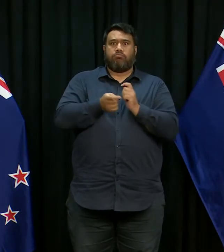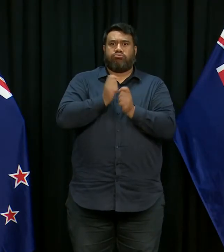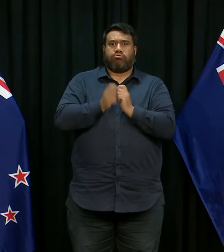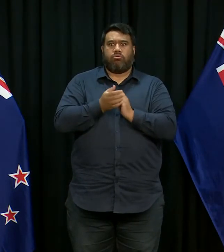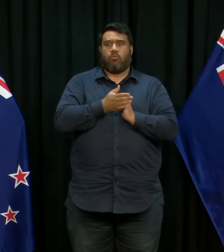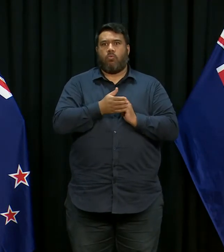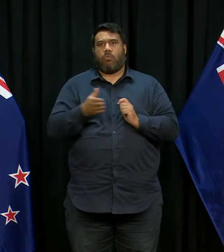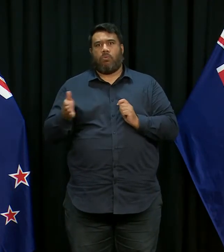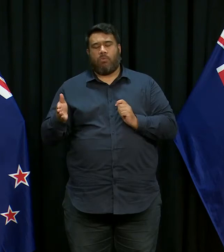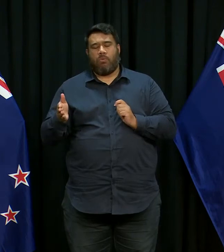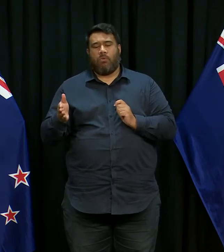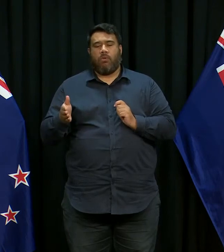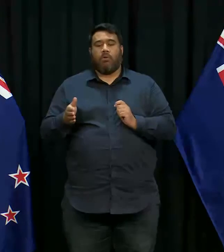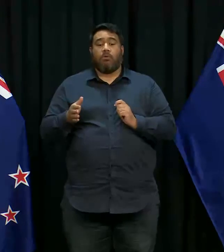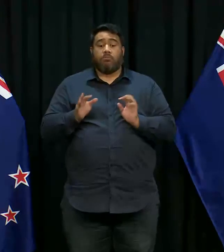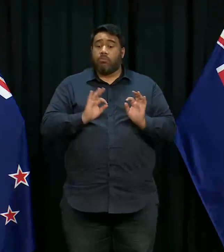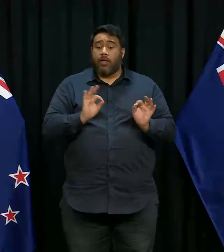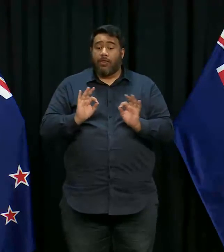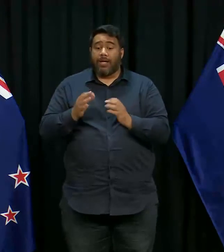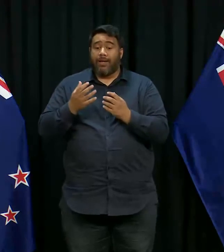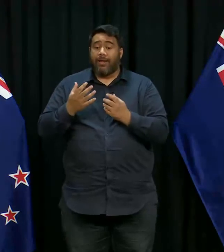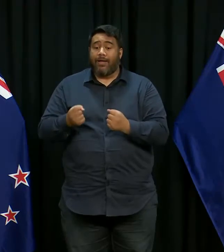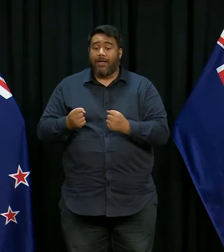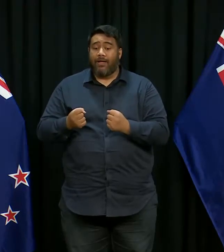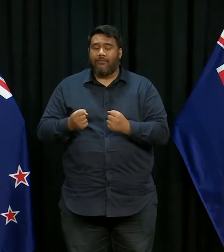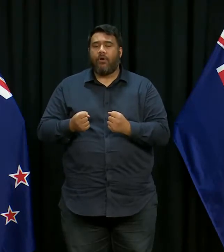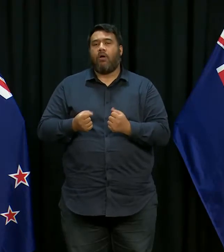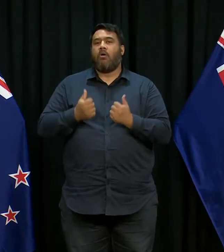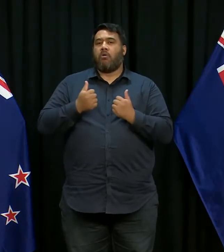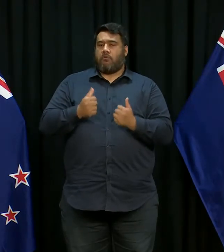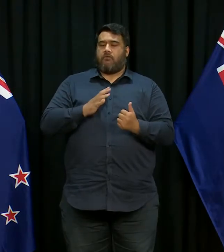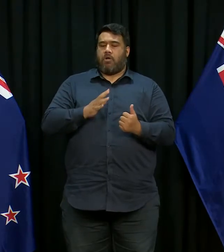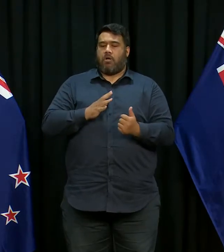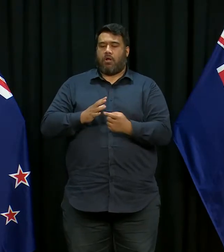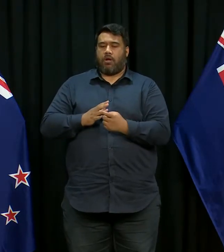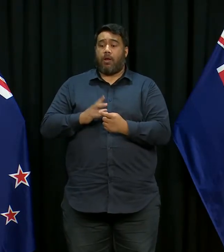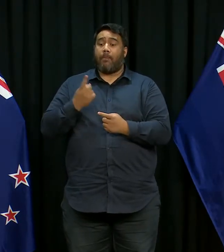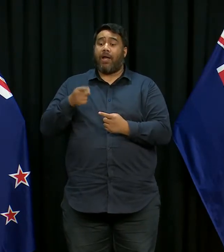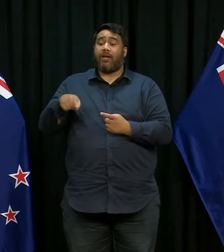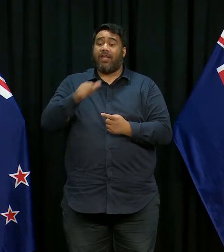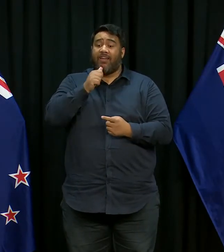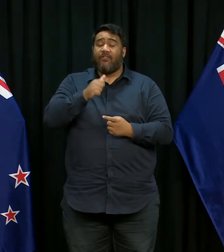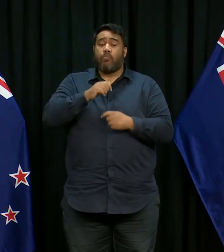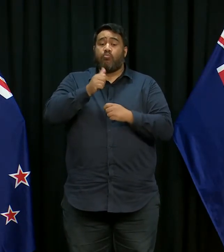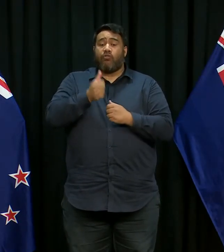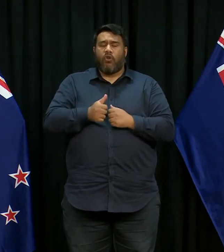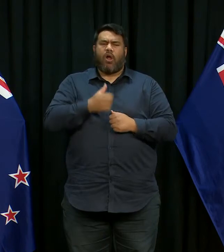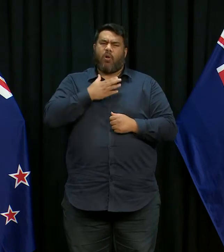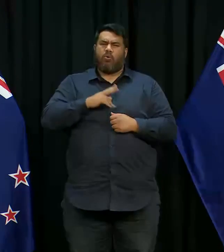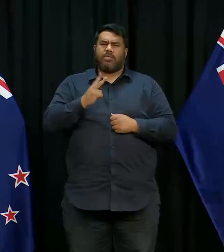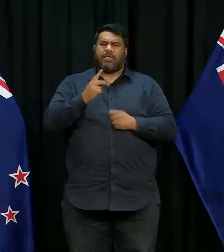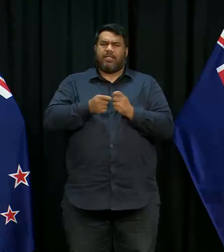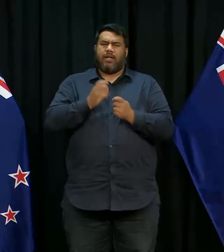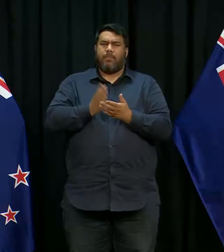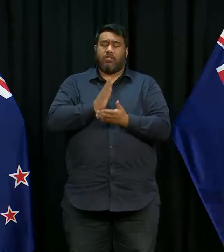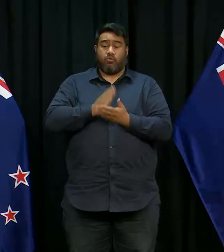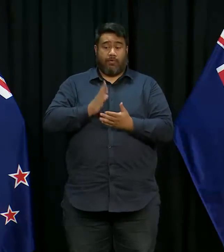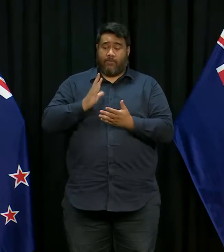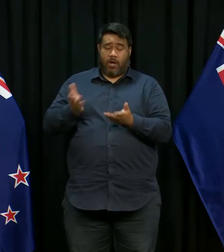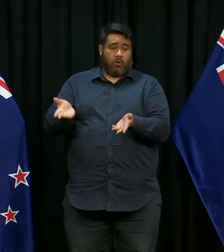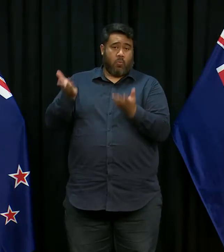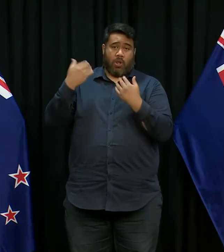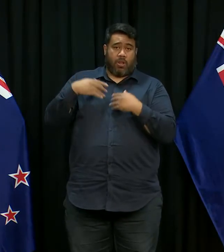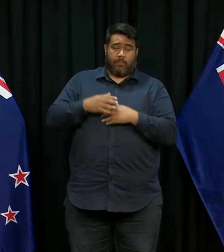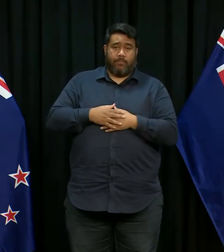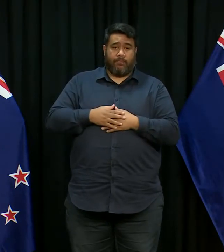test results we have. Anyone who develops symptoms or who wants a second test can do so over the weekend, and every student and staff member will